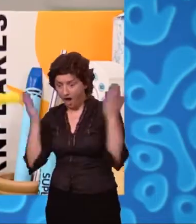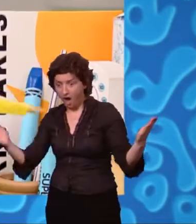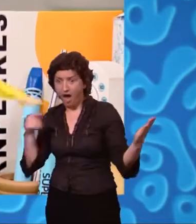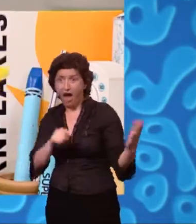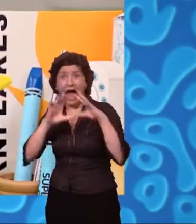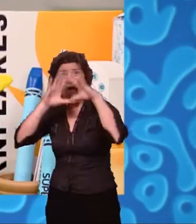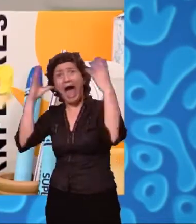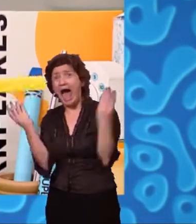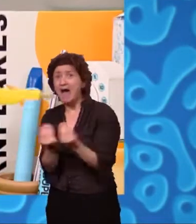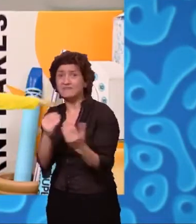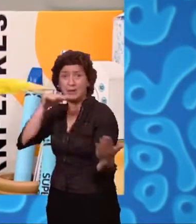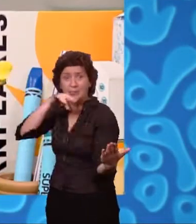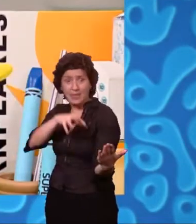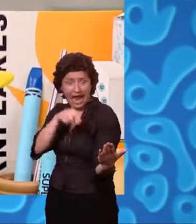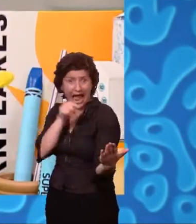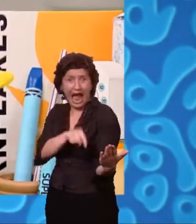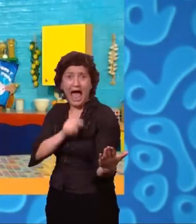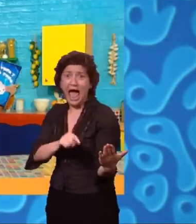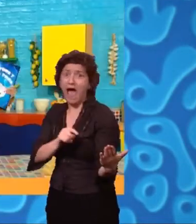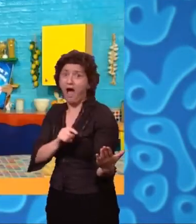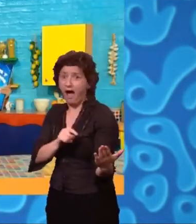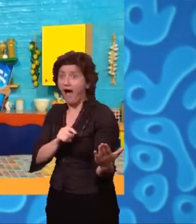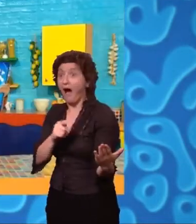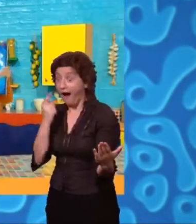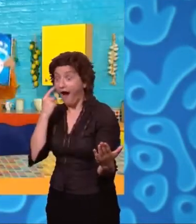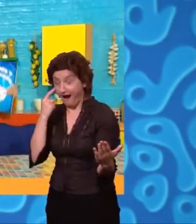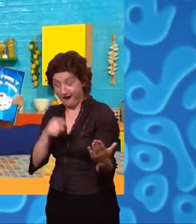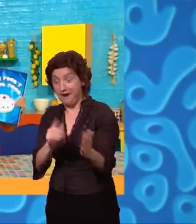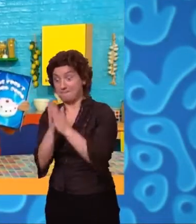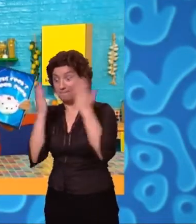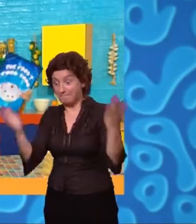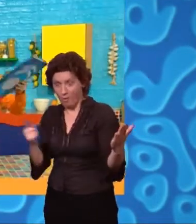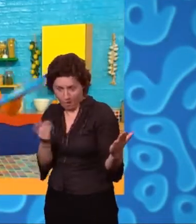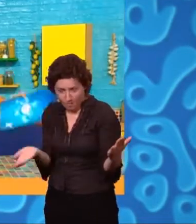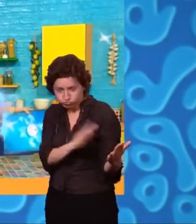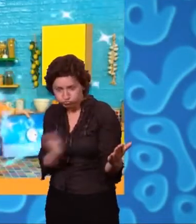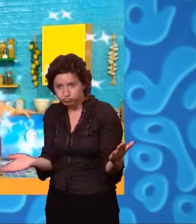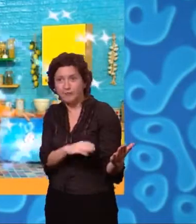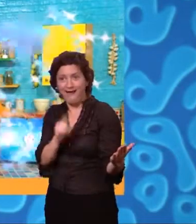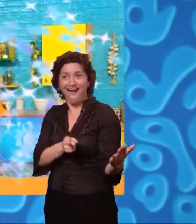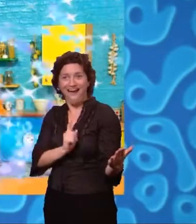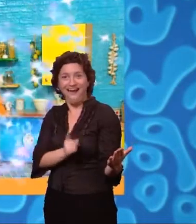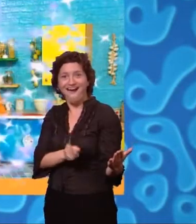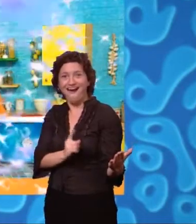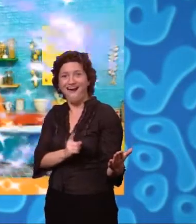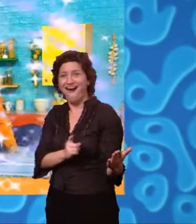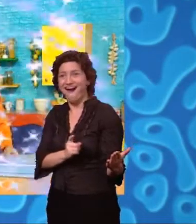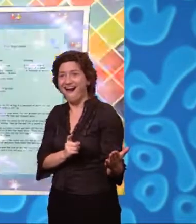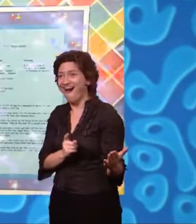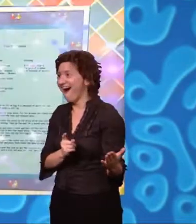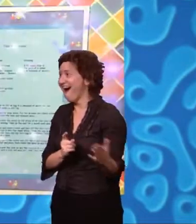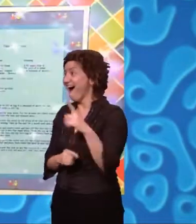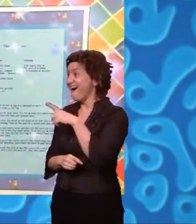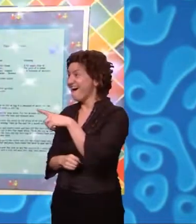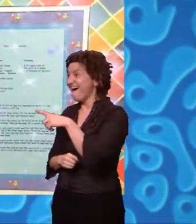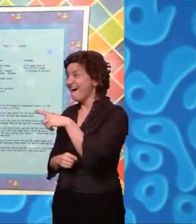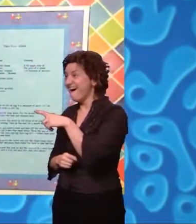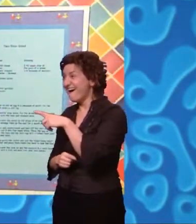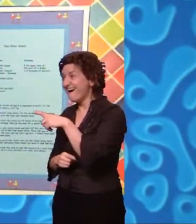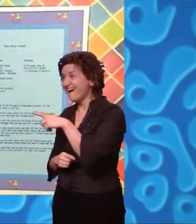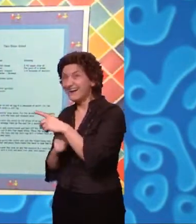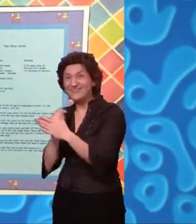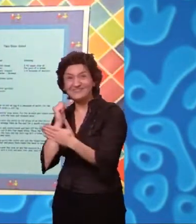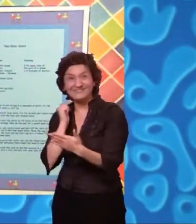And where do we look for things to cook? In the book. In the book. In Big Cook's book. Oh,